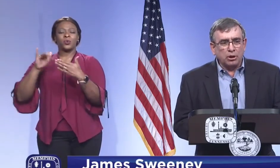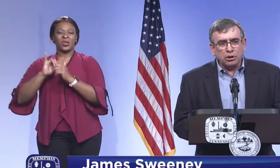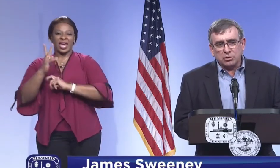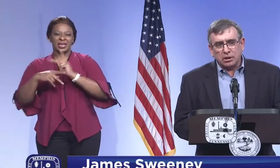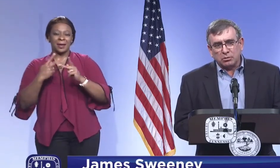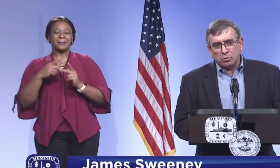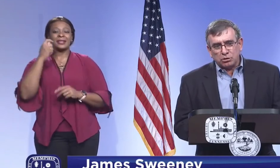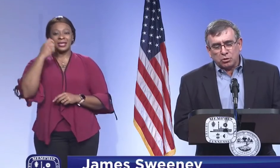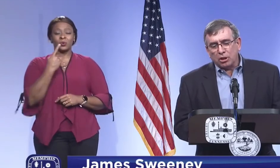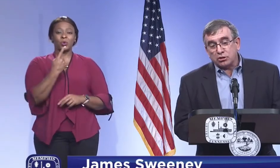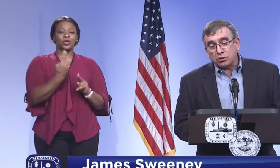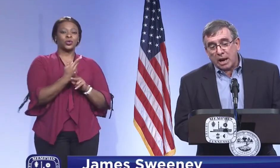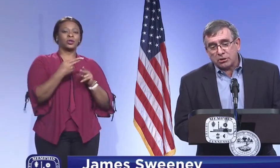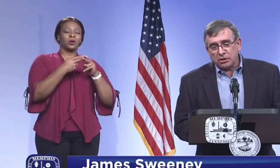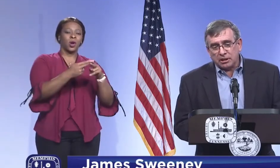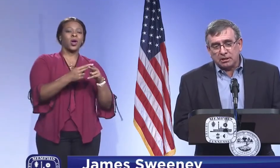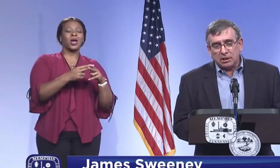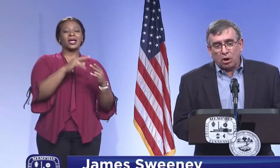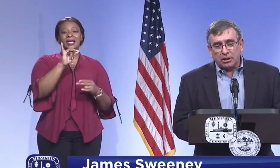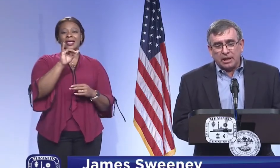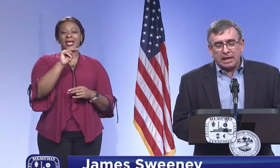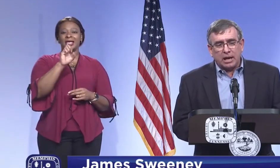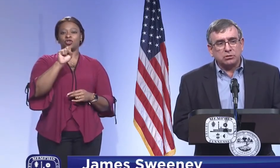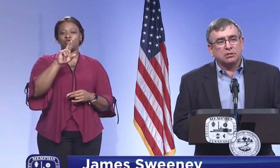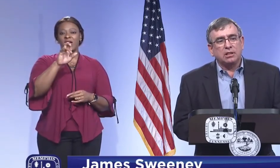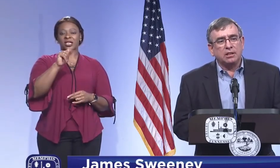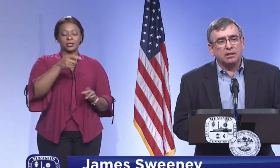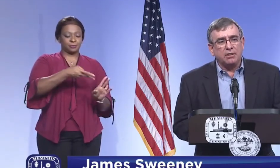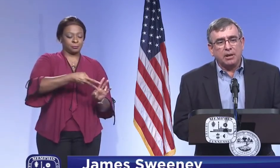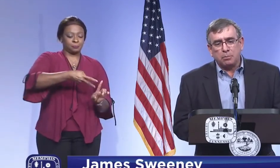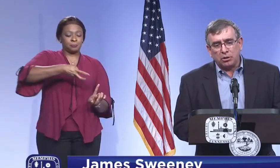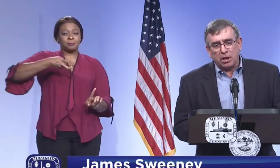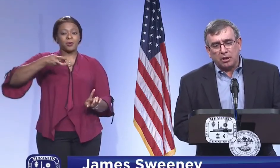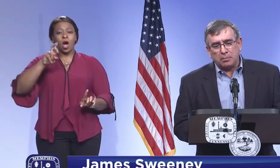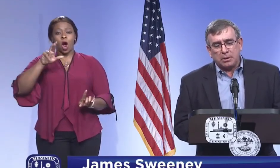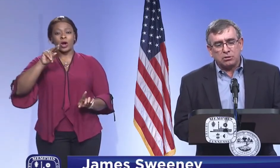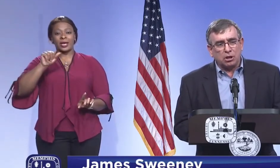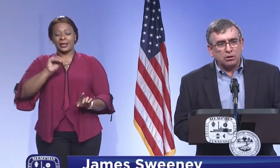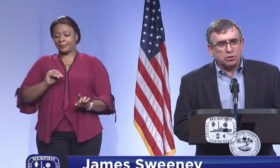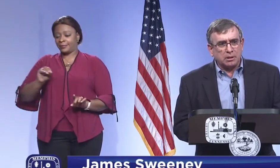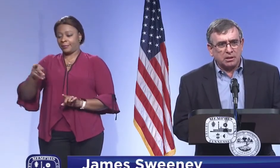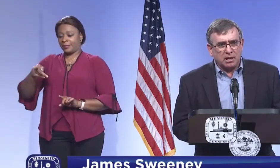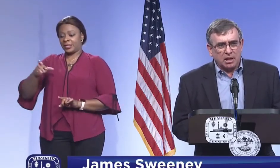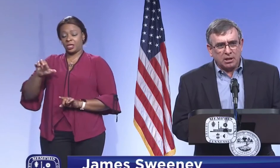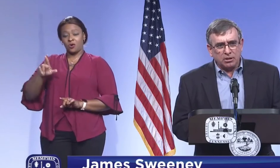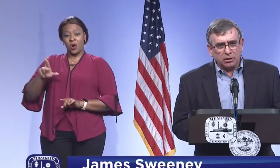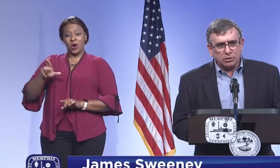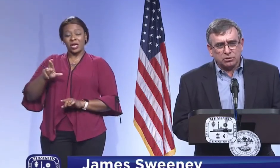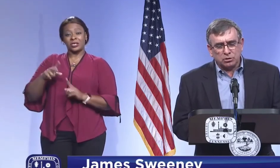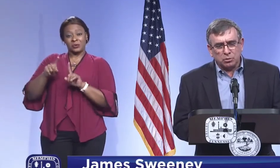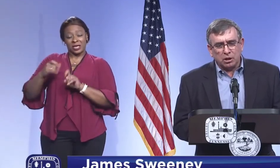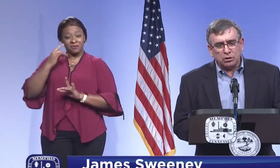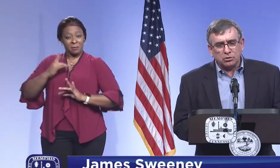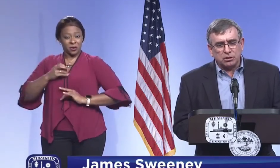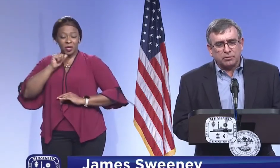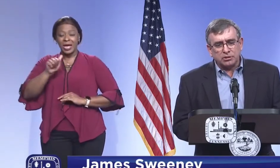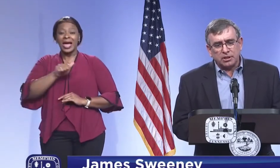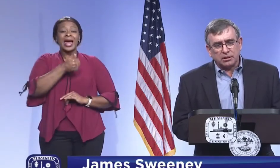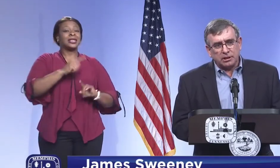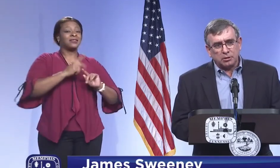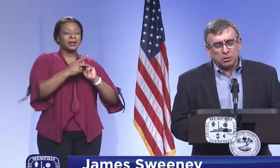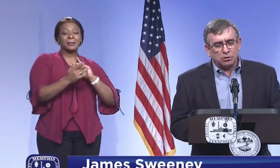One using what you call extraction to get the RNA out and then put it on a PCR instrument. And another is to use a